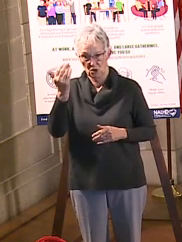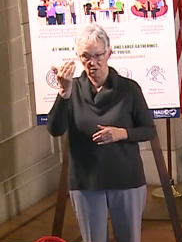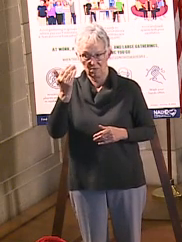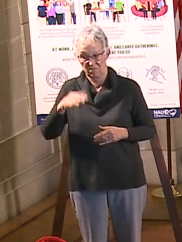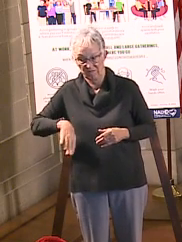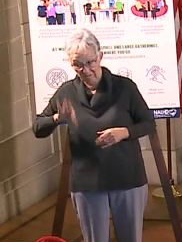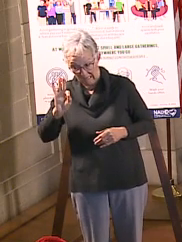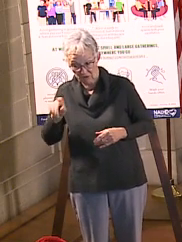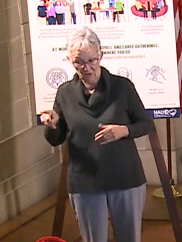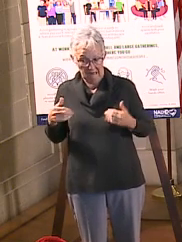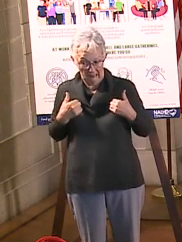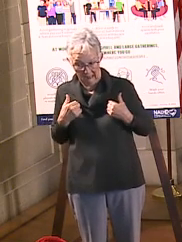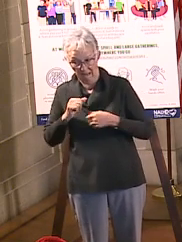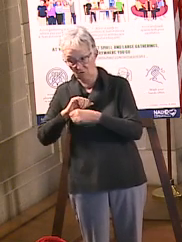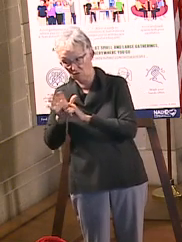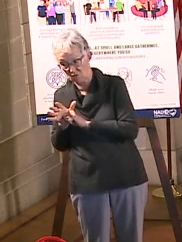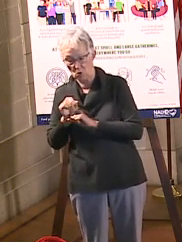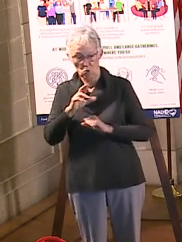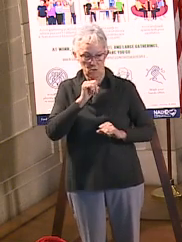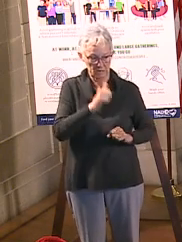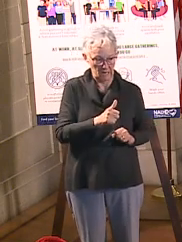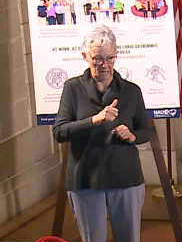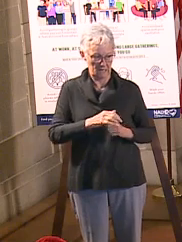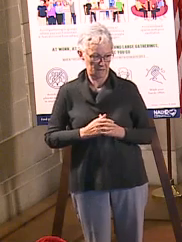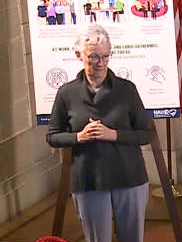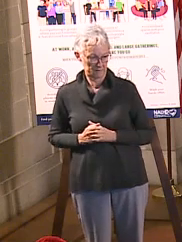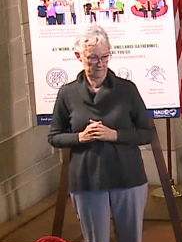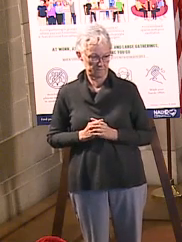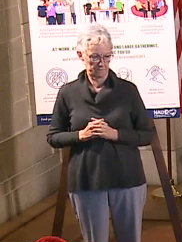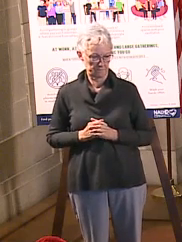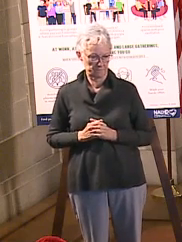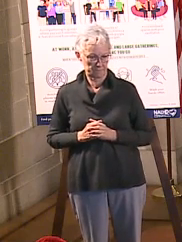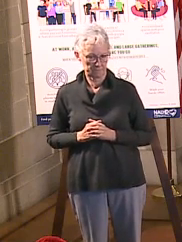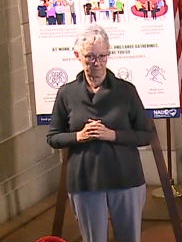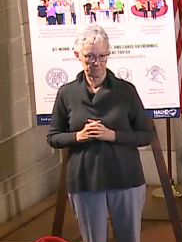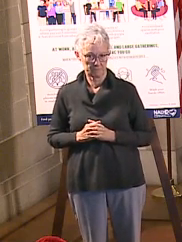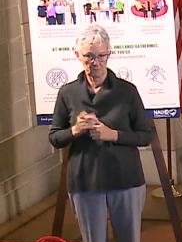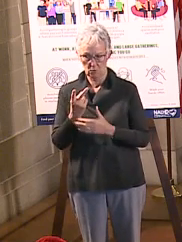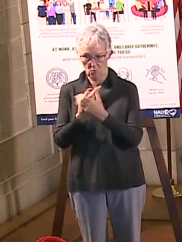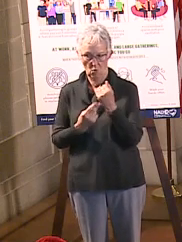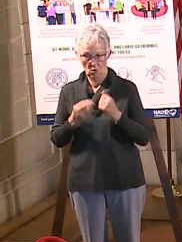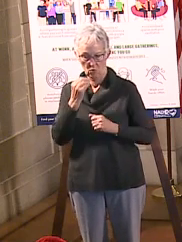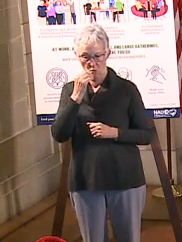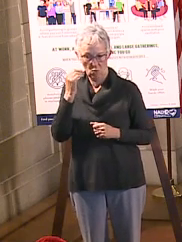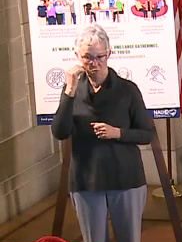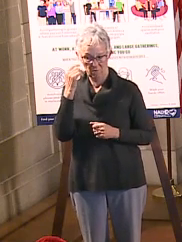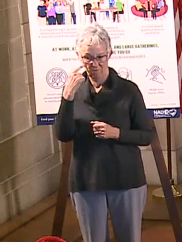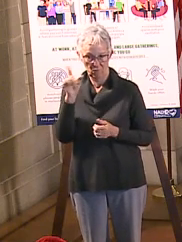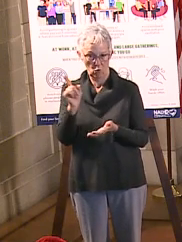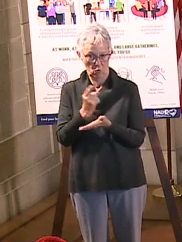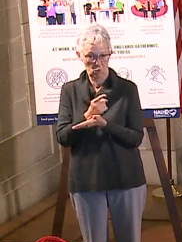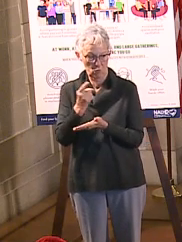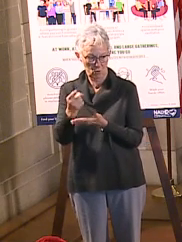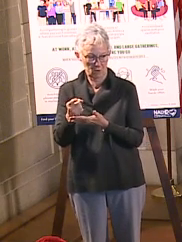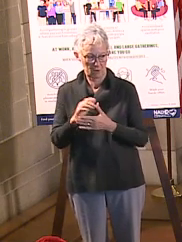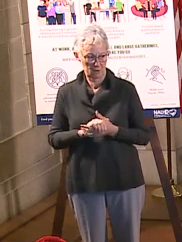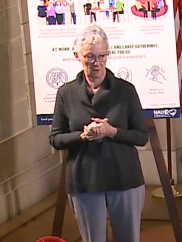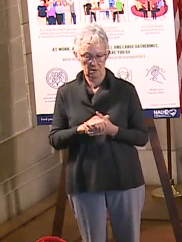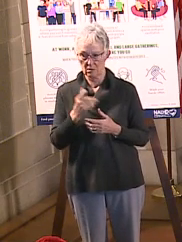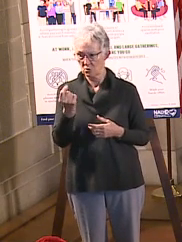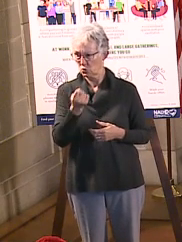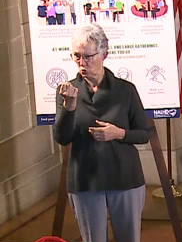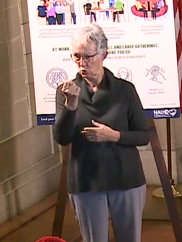sure that she didn't have it. But we were both home for that week. Well, Tuesday